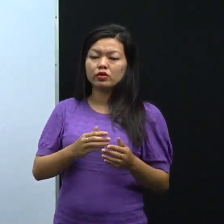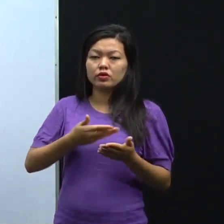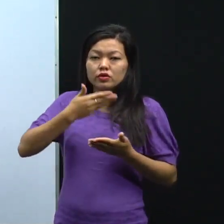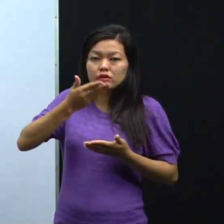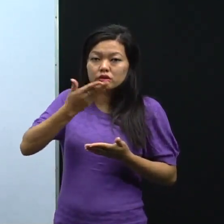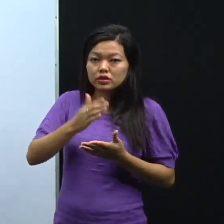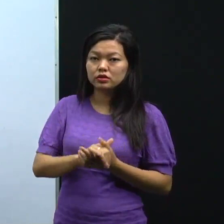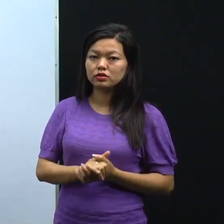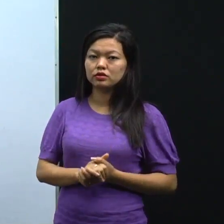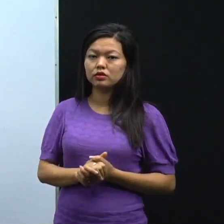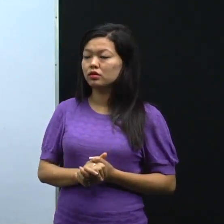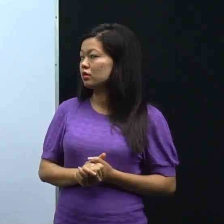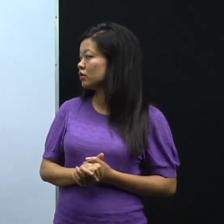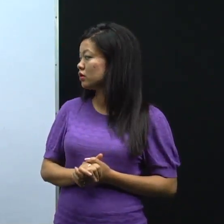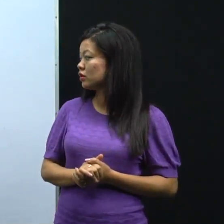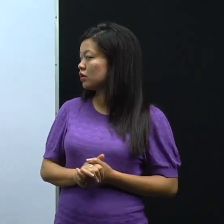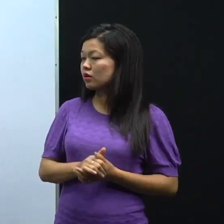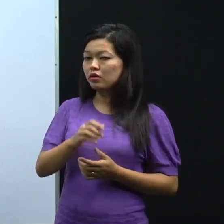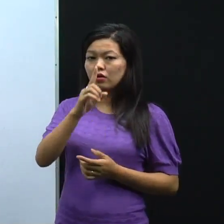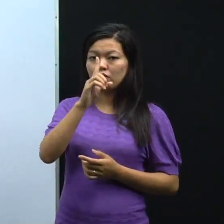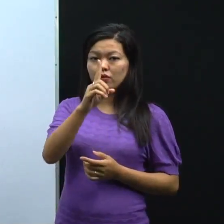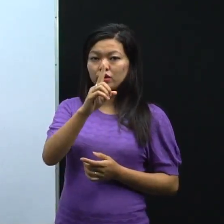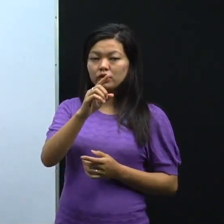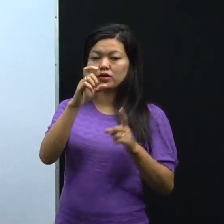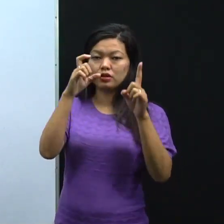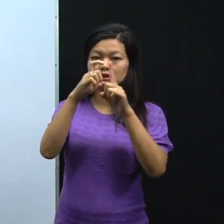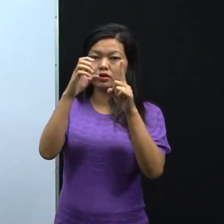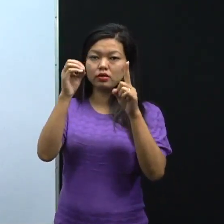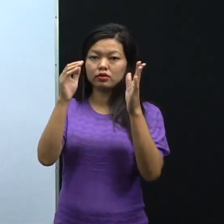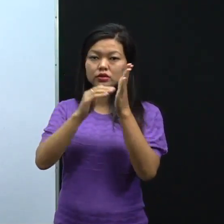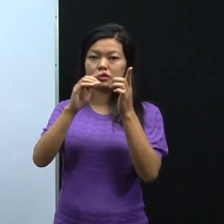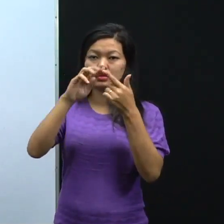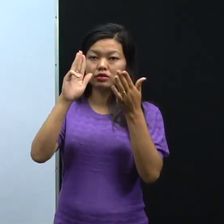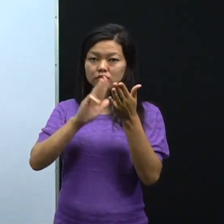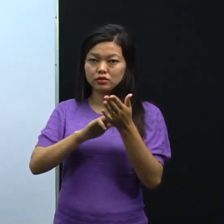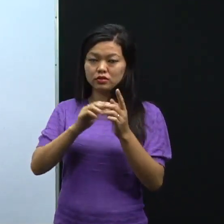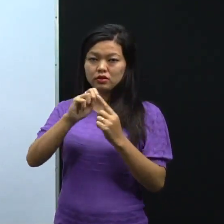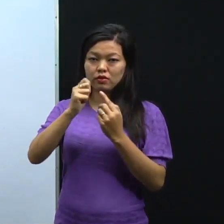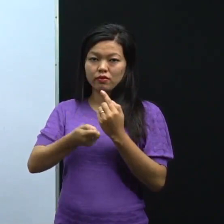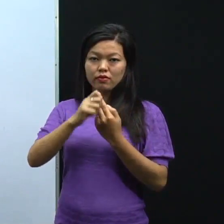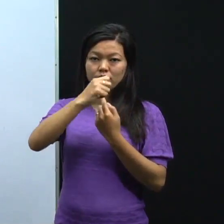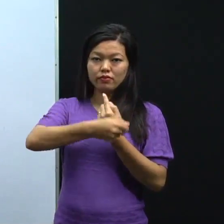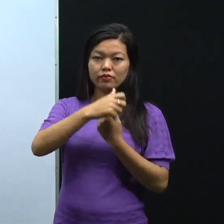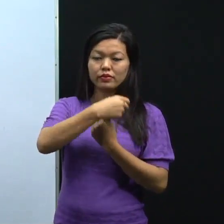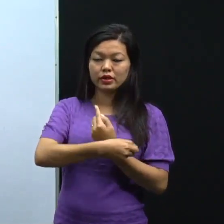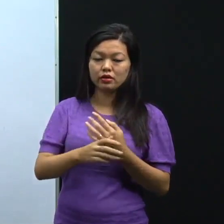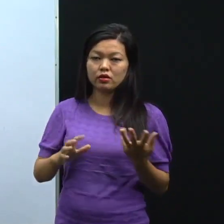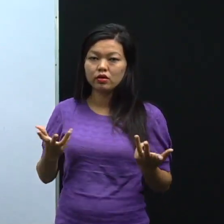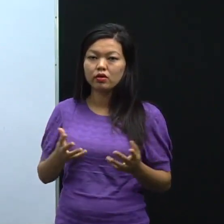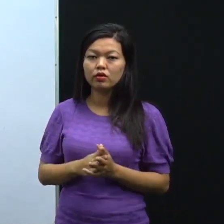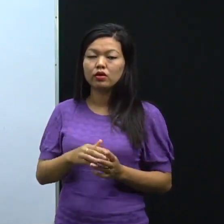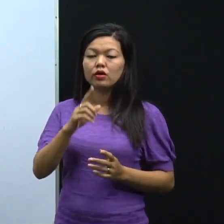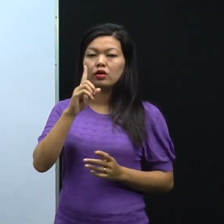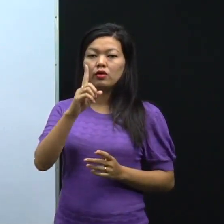say 1 dozen, okay, if I say 1 dozen of banana or 1 dozen